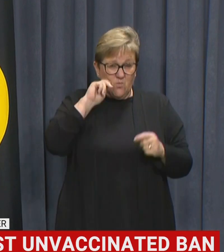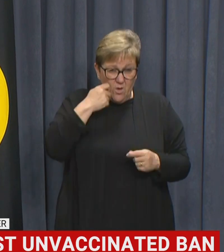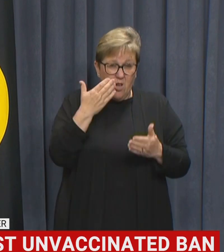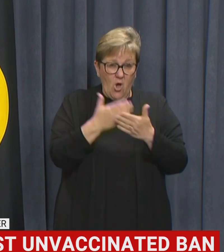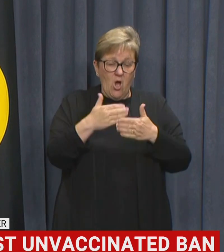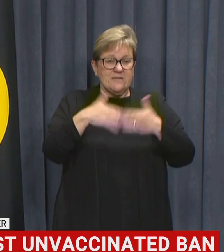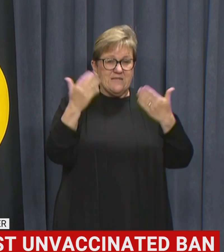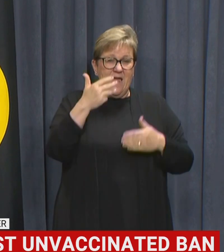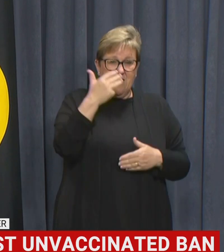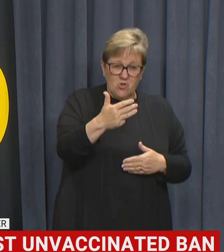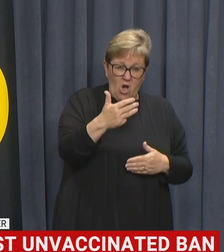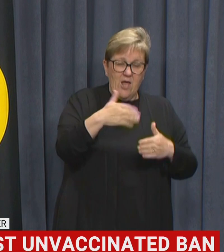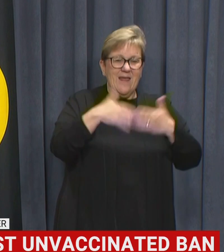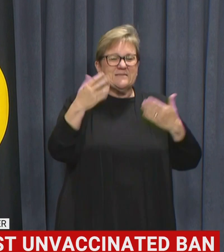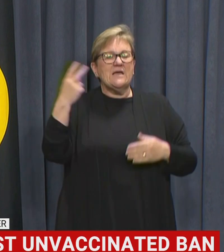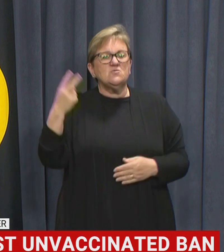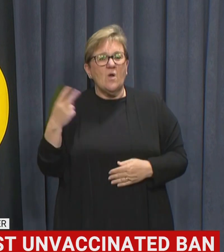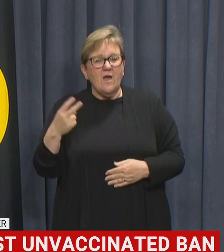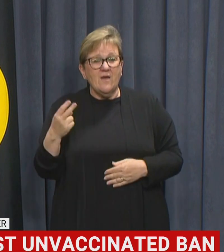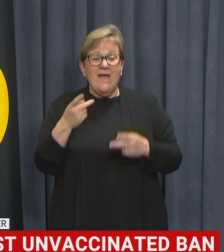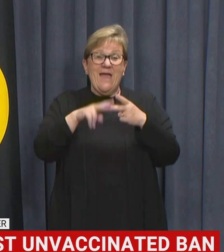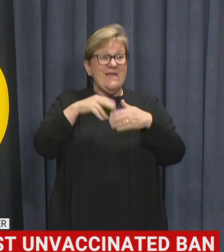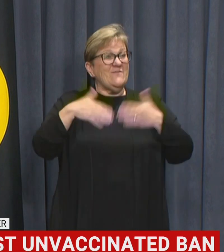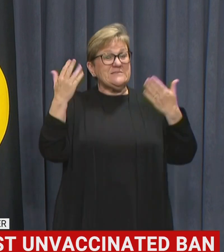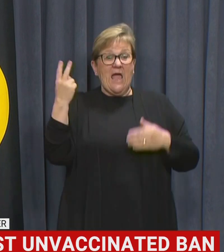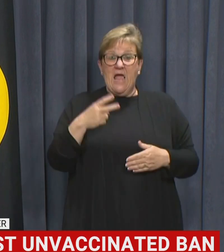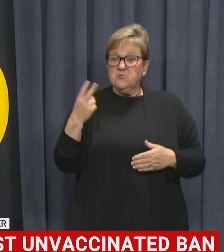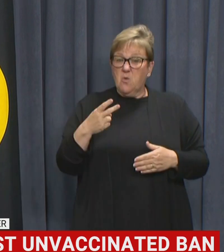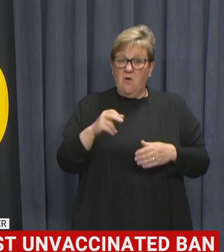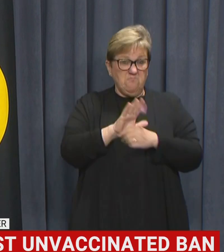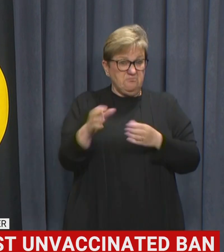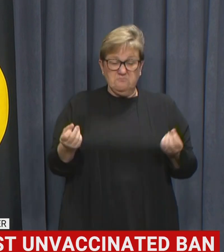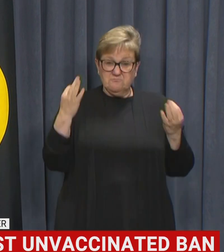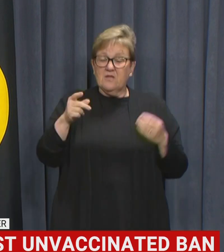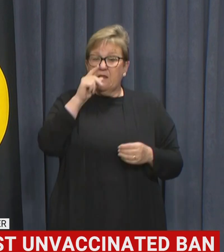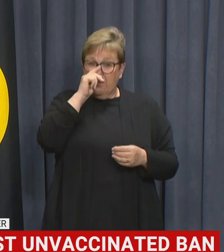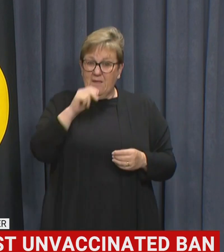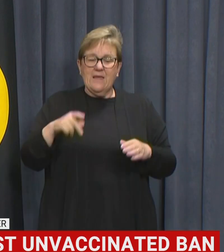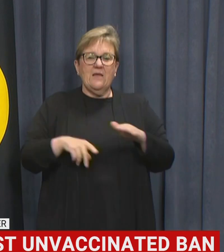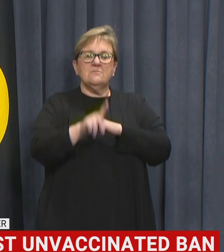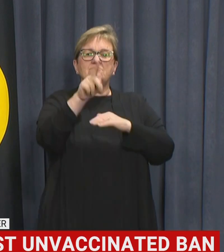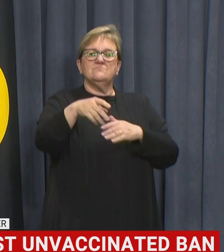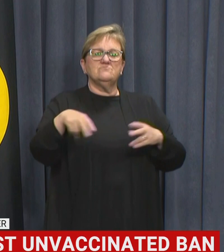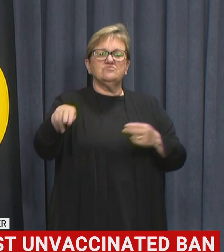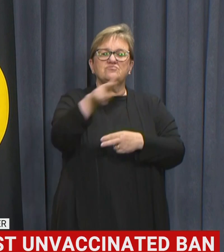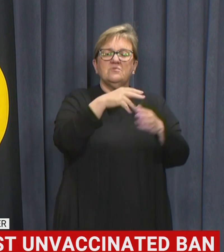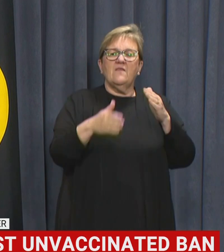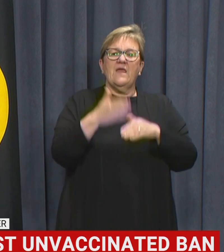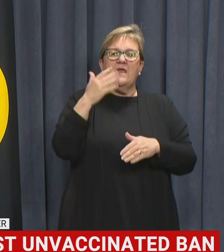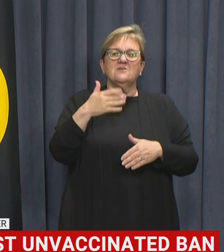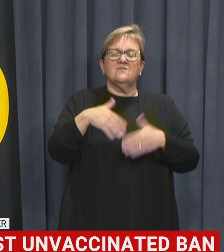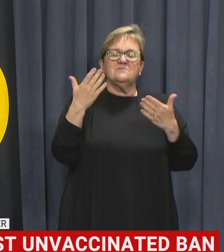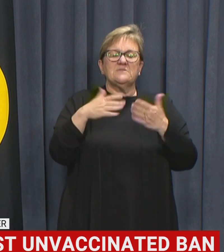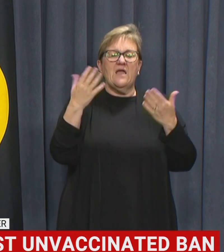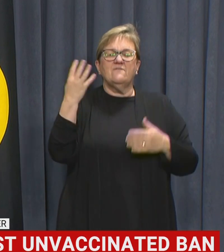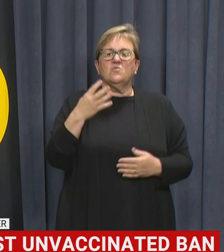on days 9 and 12. And if their day 12 test comes back negative, they can exit quarantine at the end of day